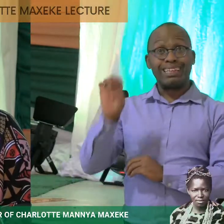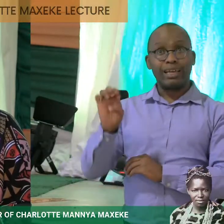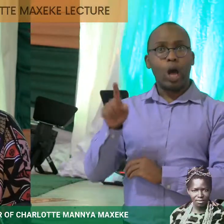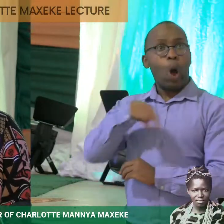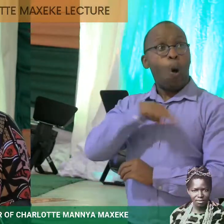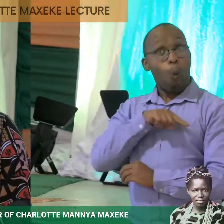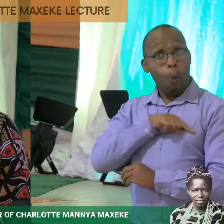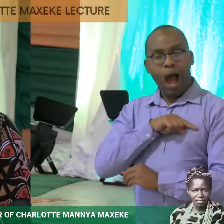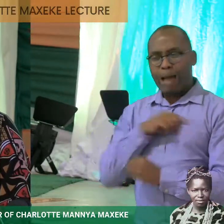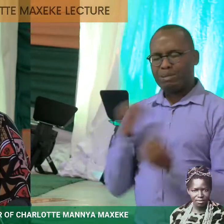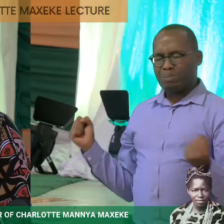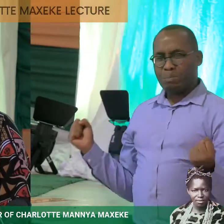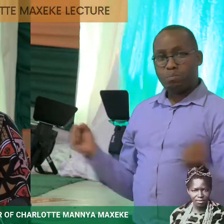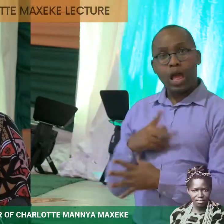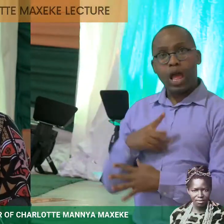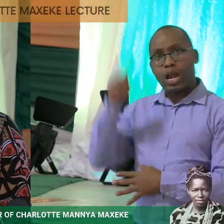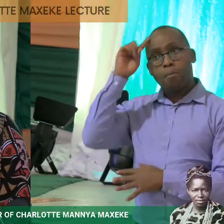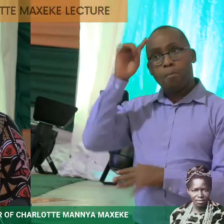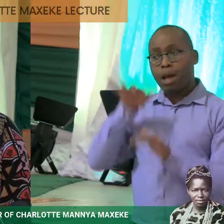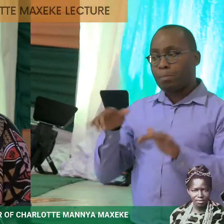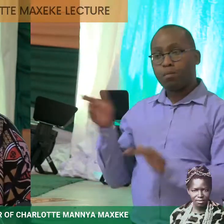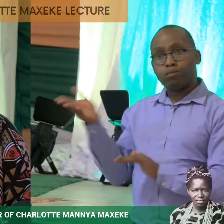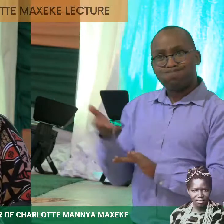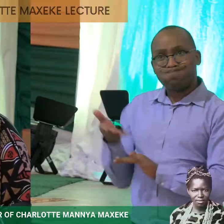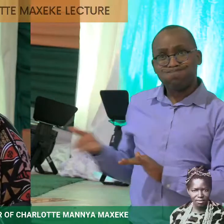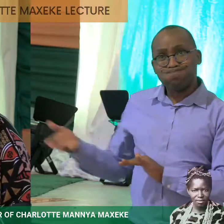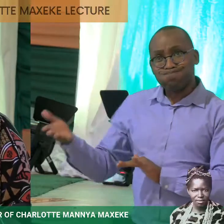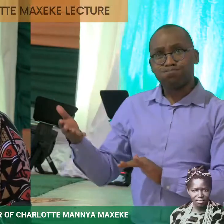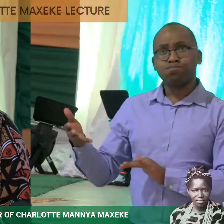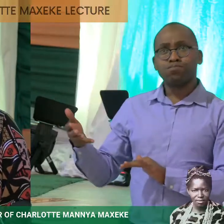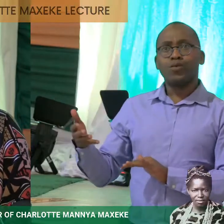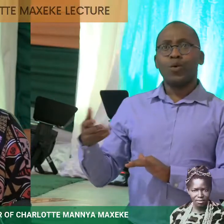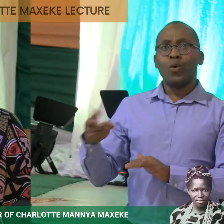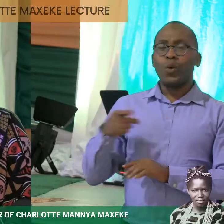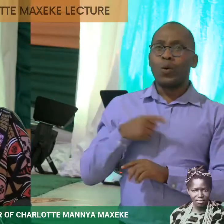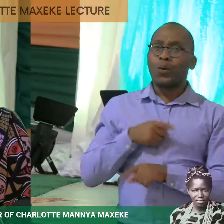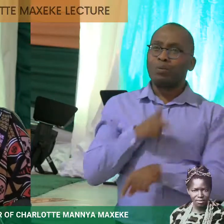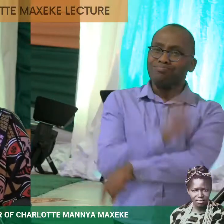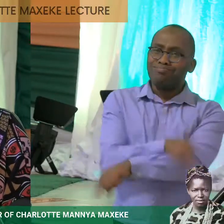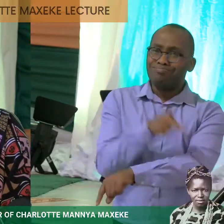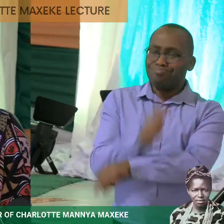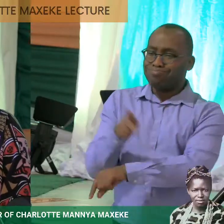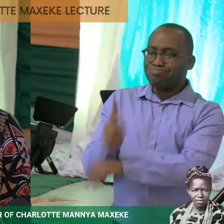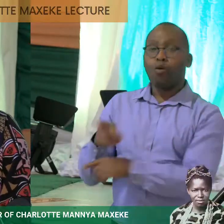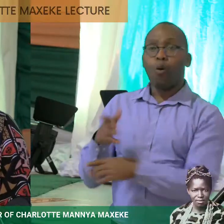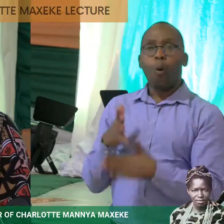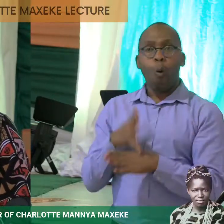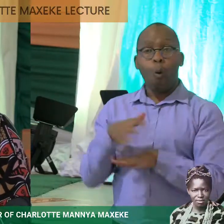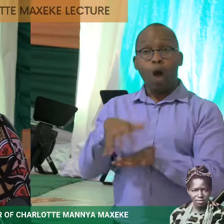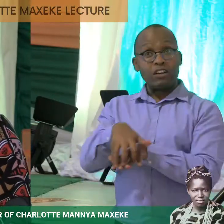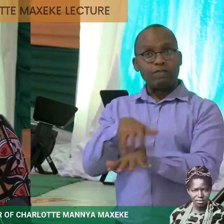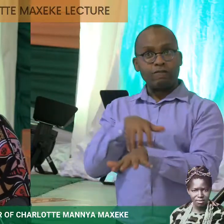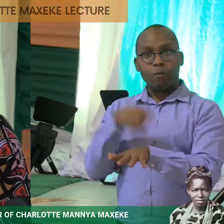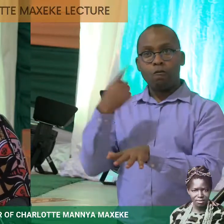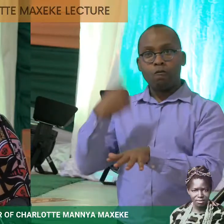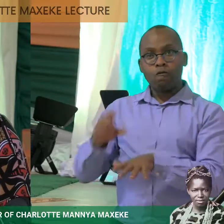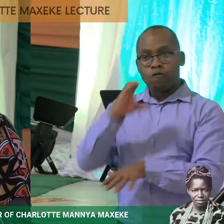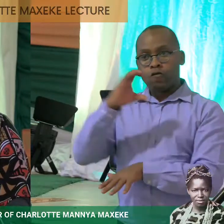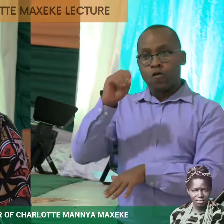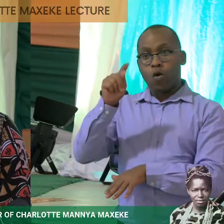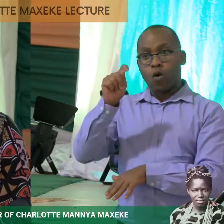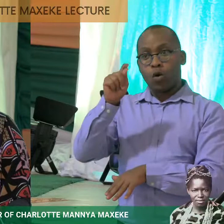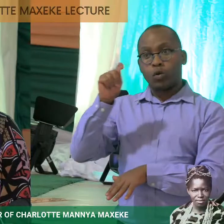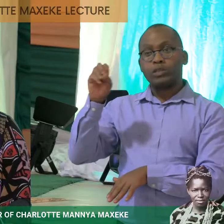olwalusengamakhoboka kumasimi omqhaphu kumzantsi welalizwe. Umama uCharlotte Maxeke